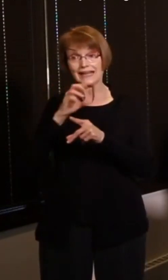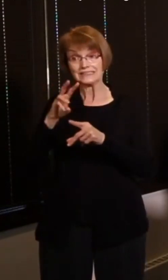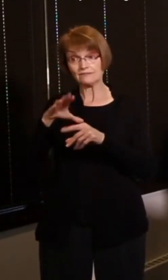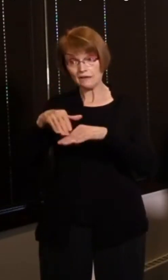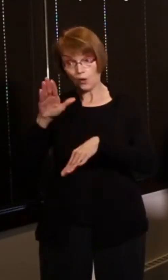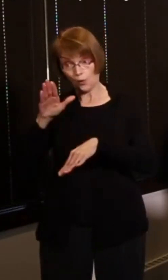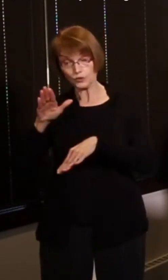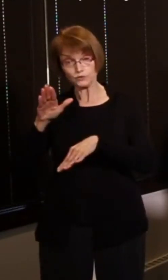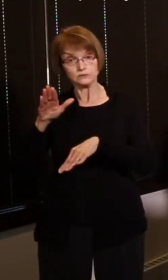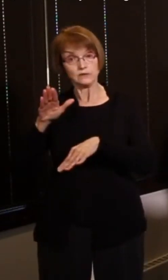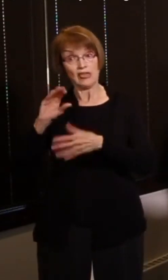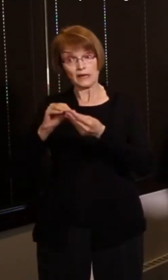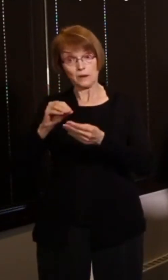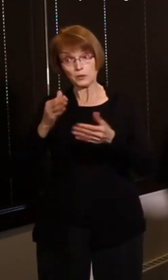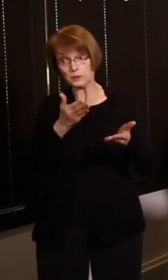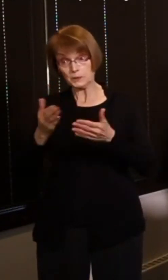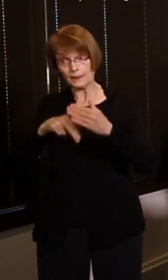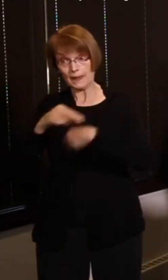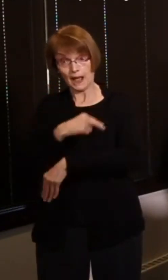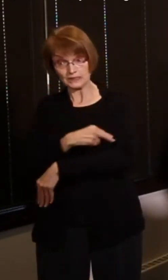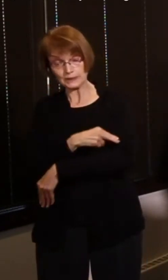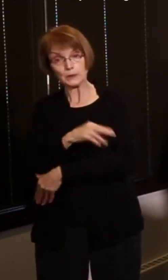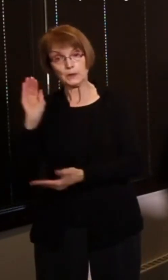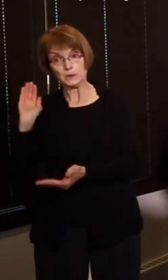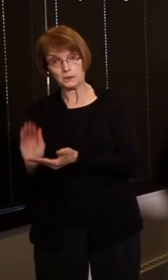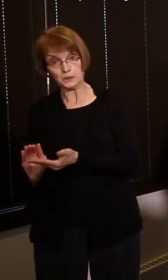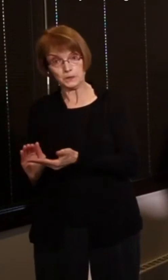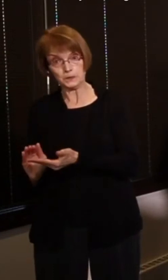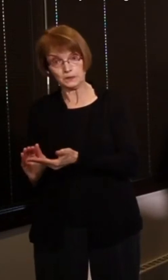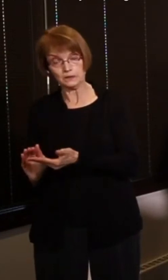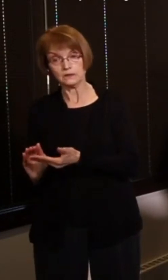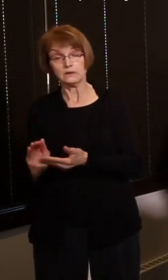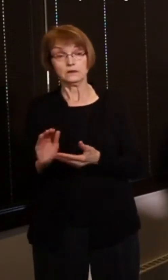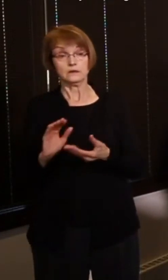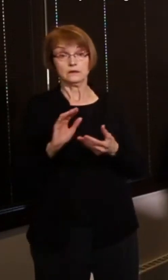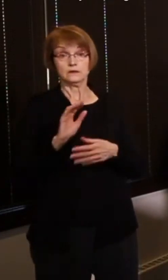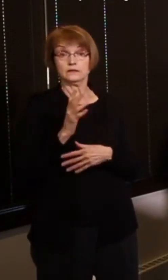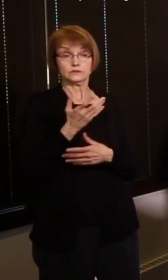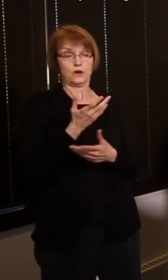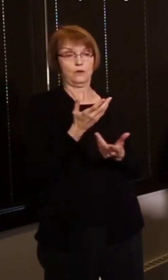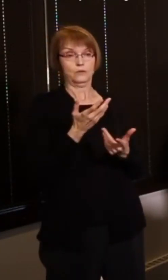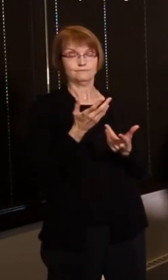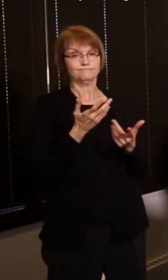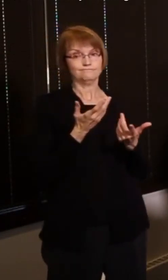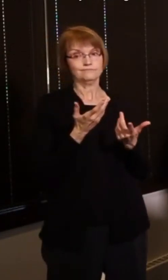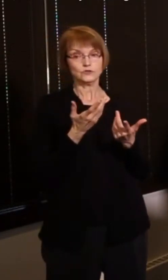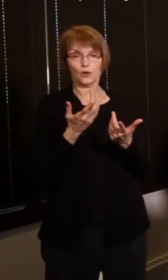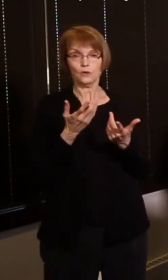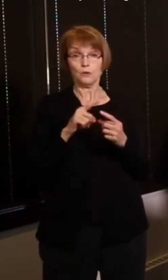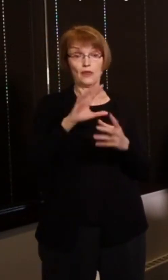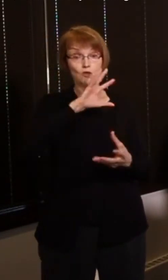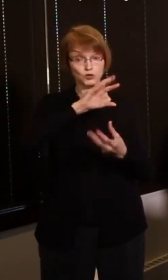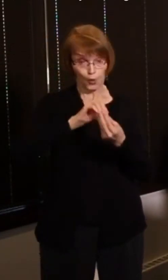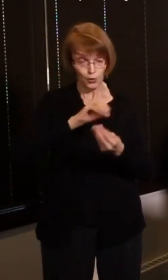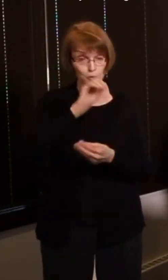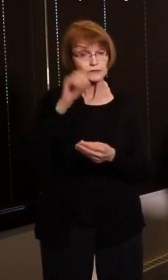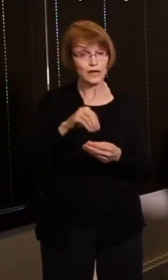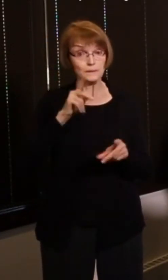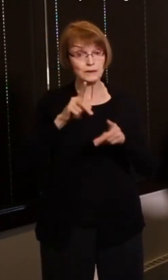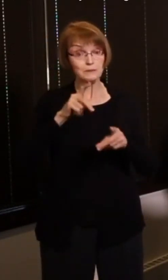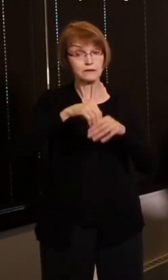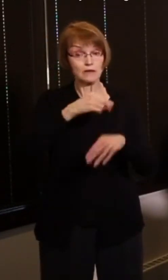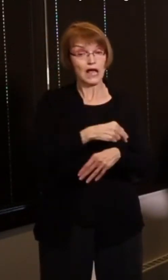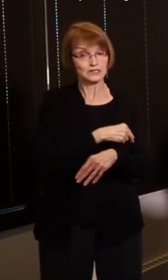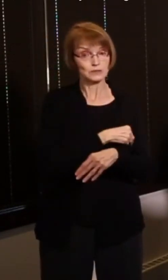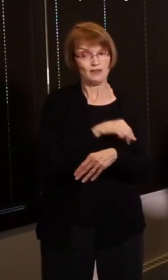being admitted to the hospitals, but as a percent of people that are hospitalized, they're also making up a smaller percentage of people. So